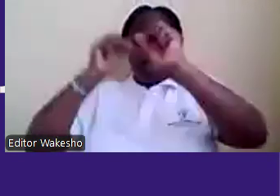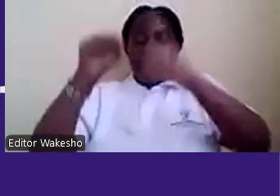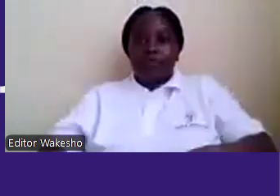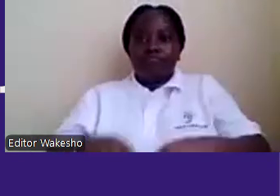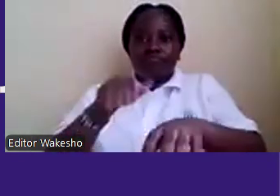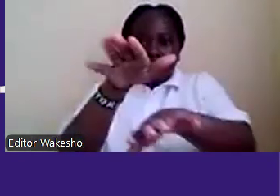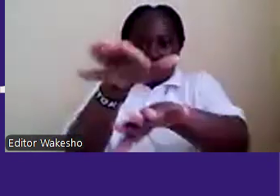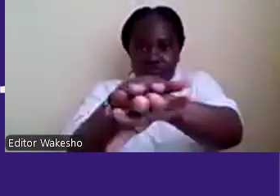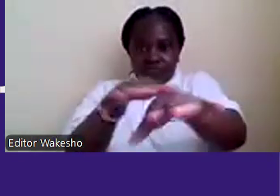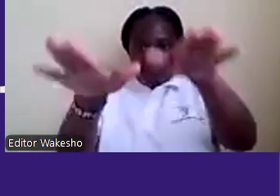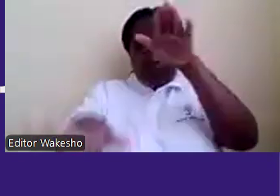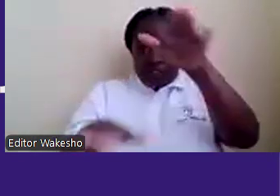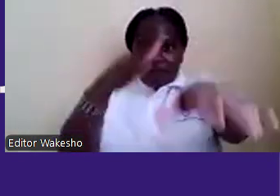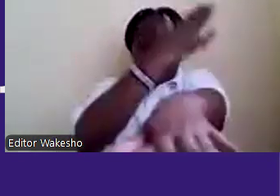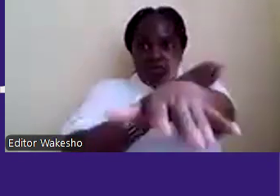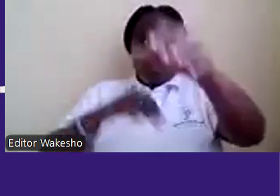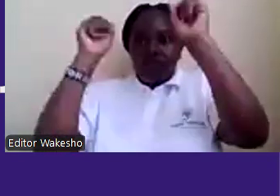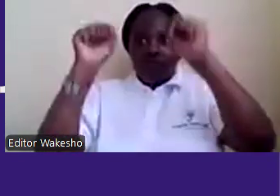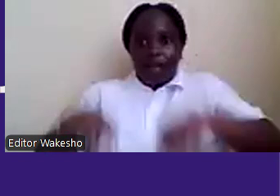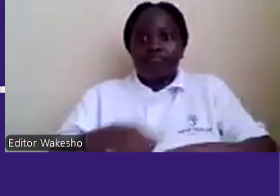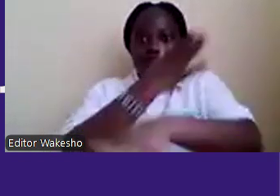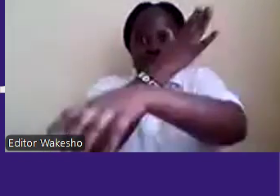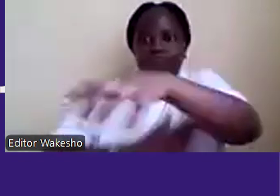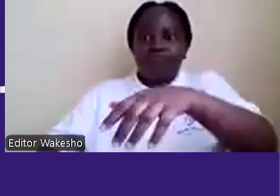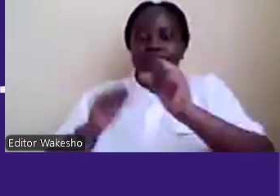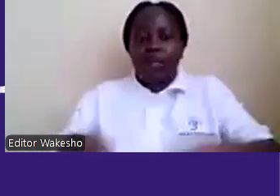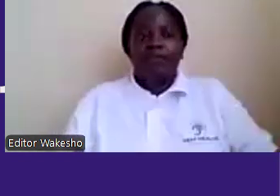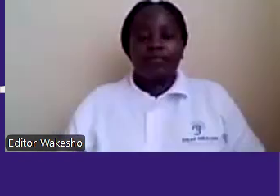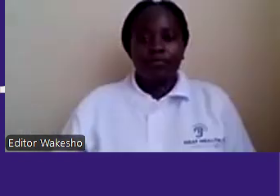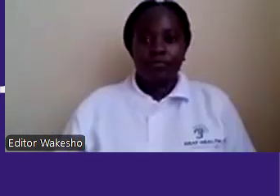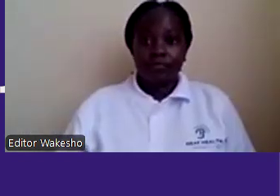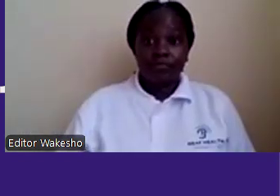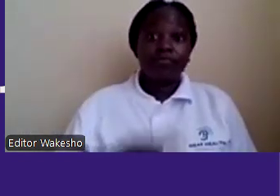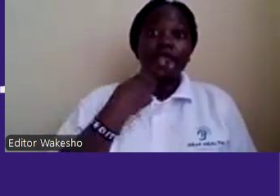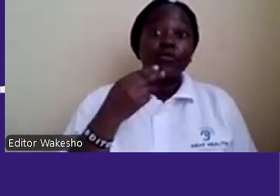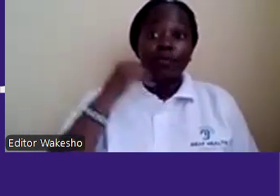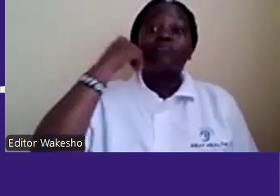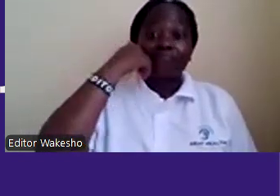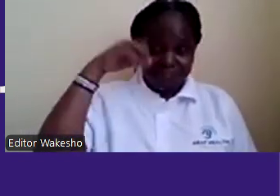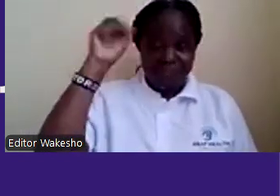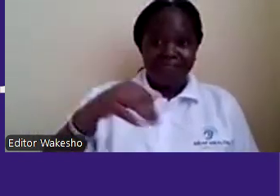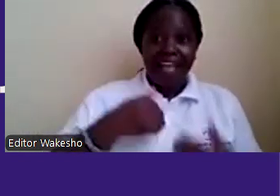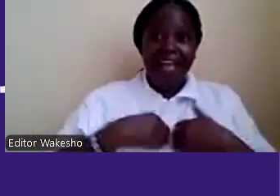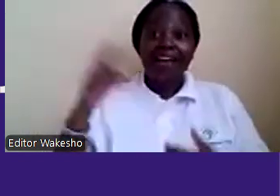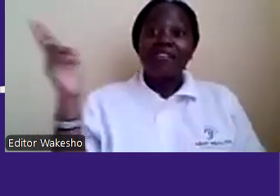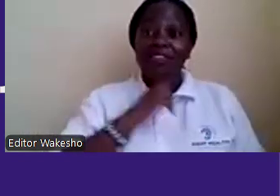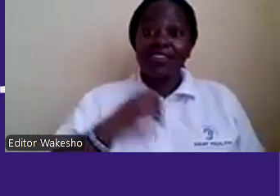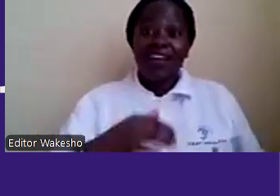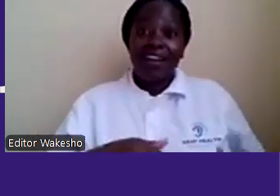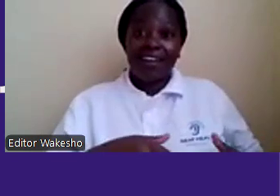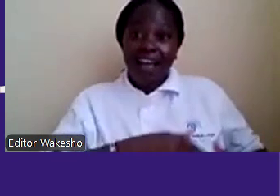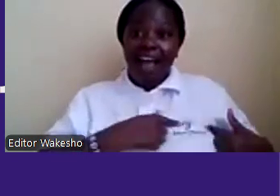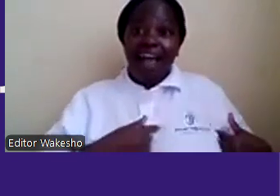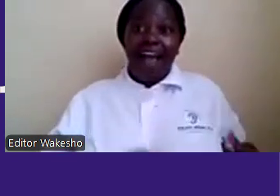a diabetic foot ulcer. Diabetes can also increase your risk of getting a heart attack, so that's